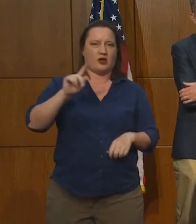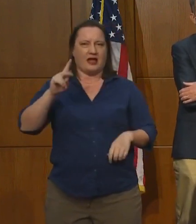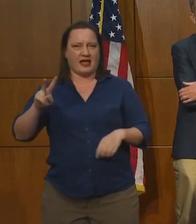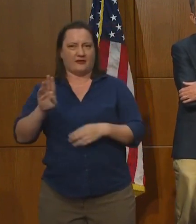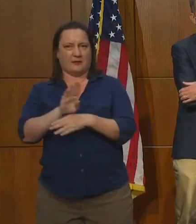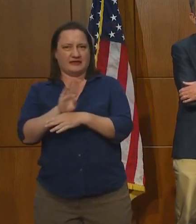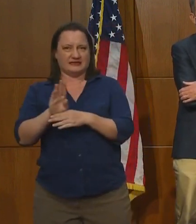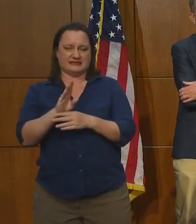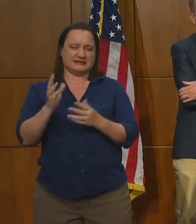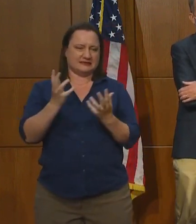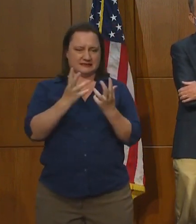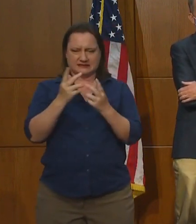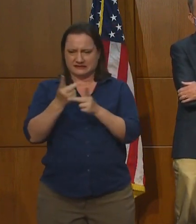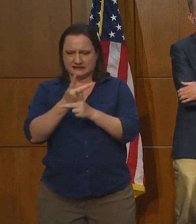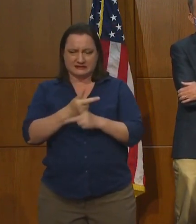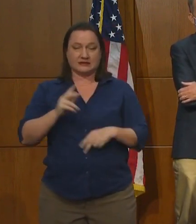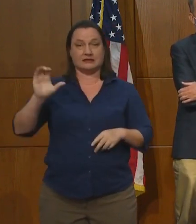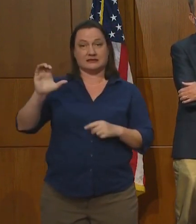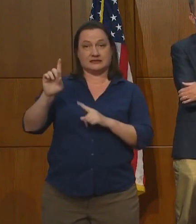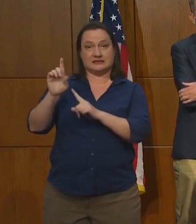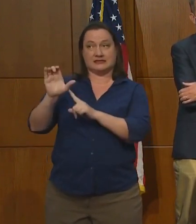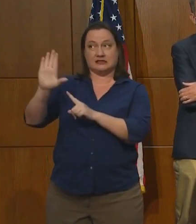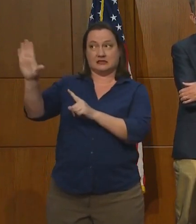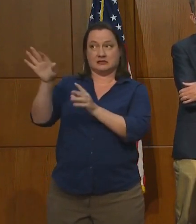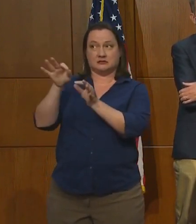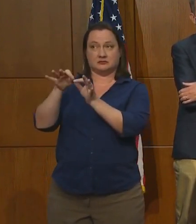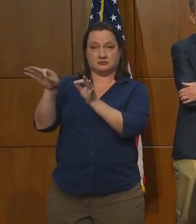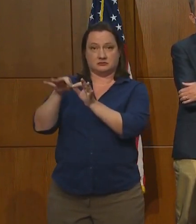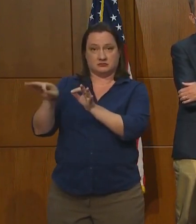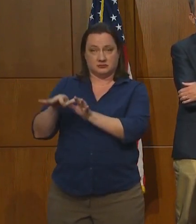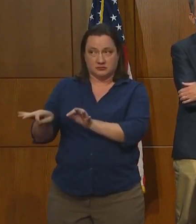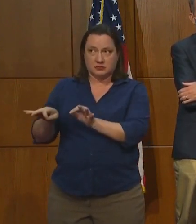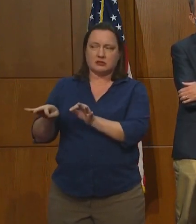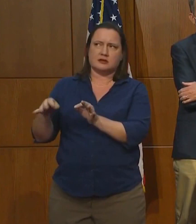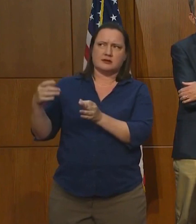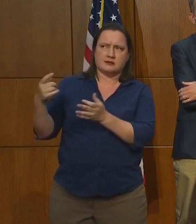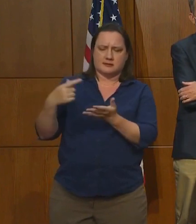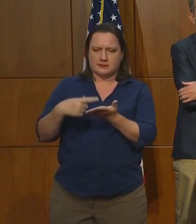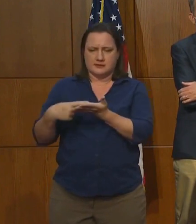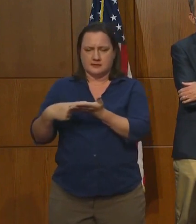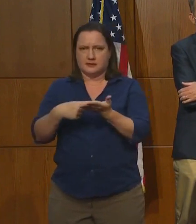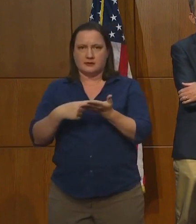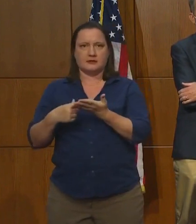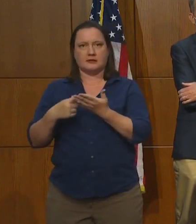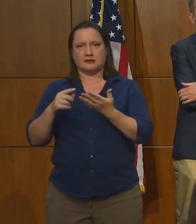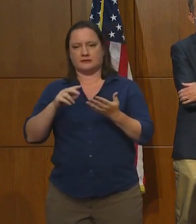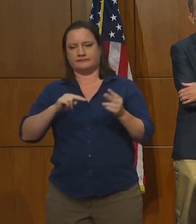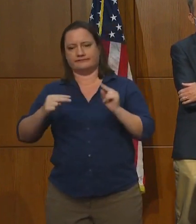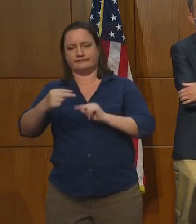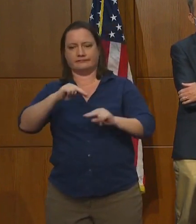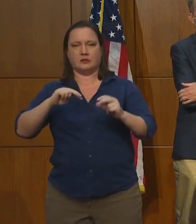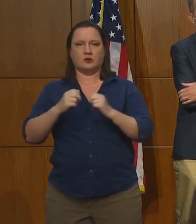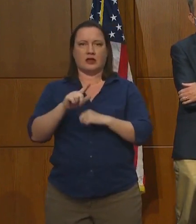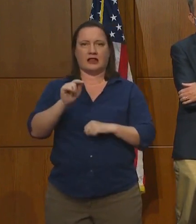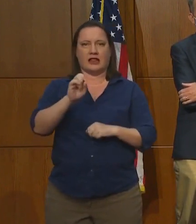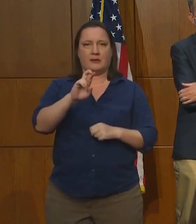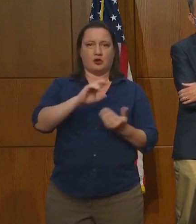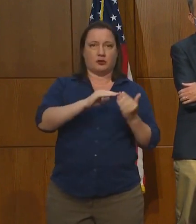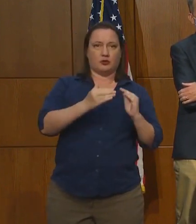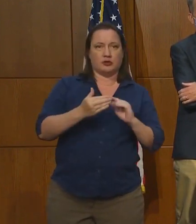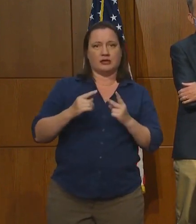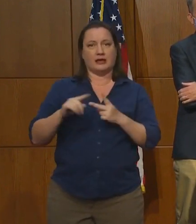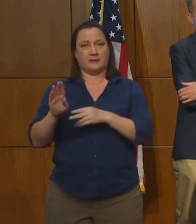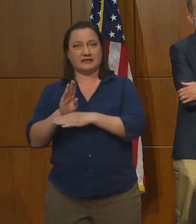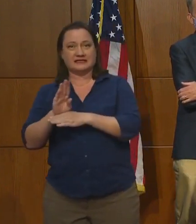CDC language has been in quite debate with the labor community as well as the business, because there's so many regulations around